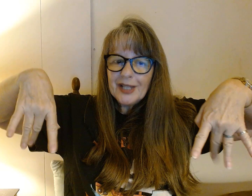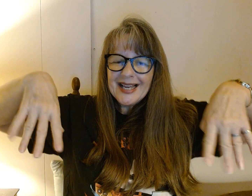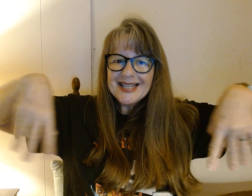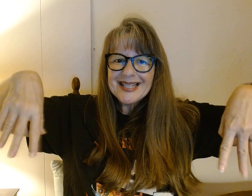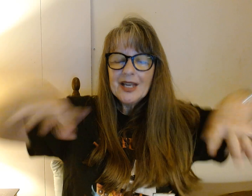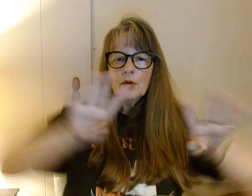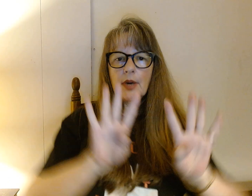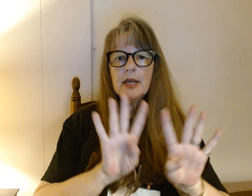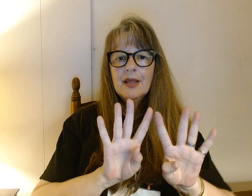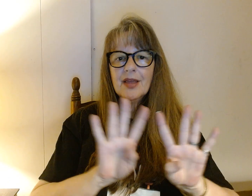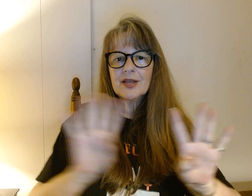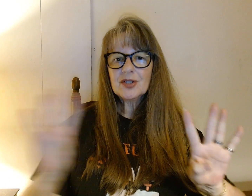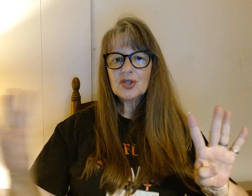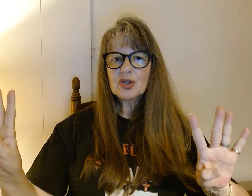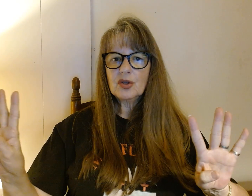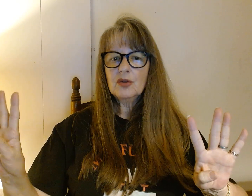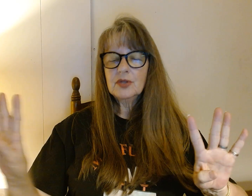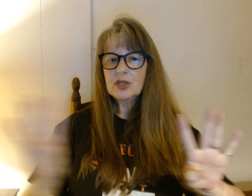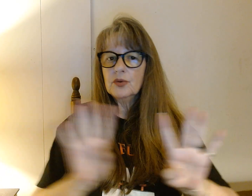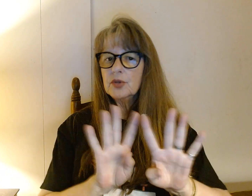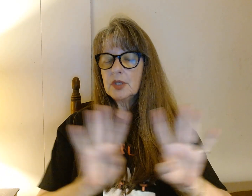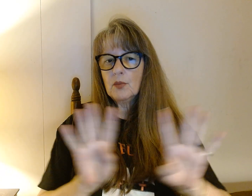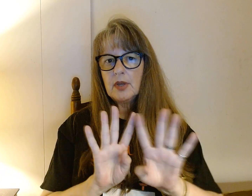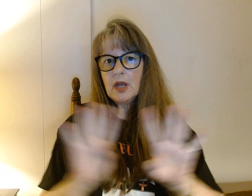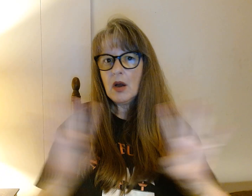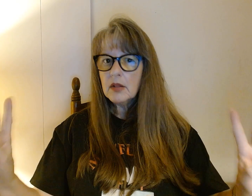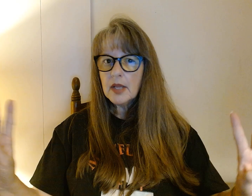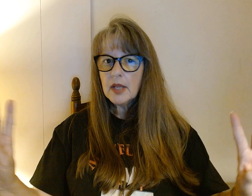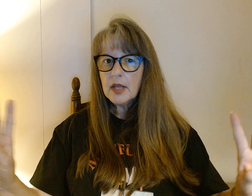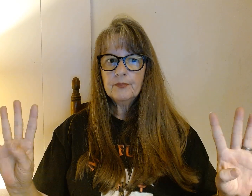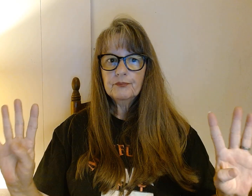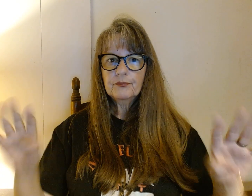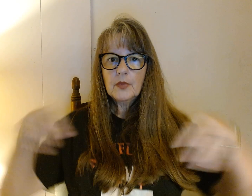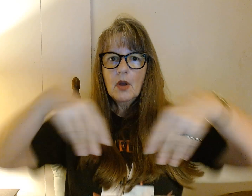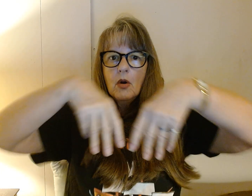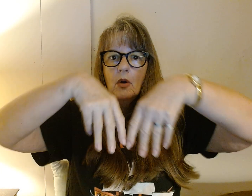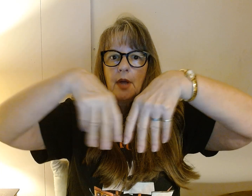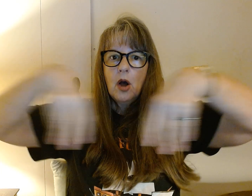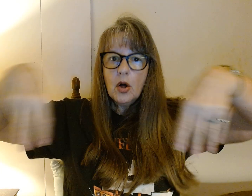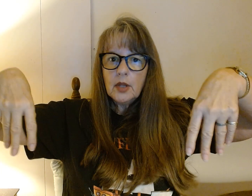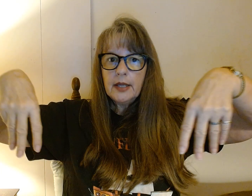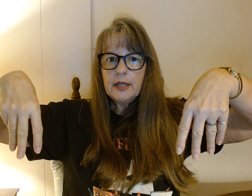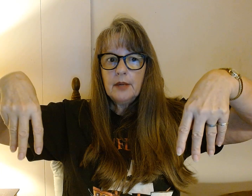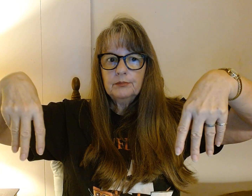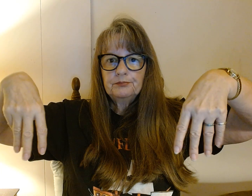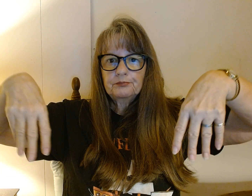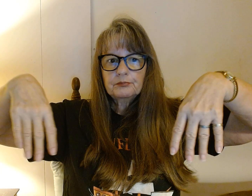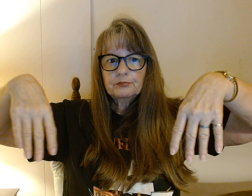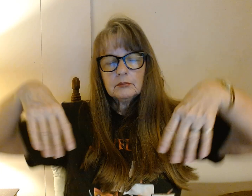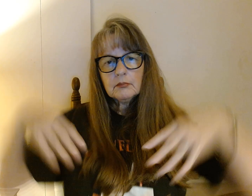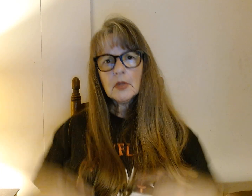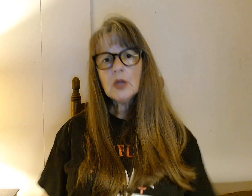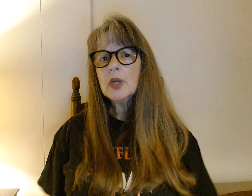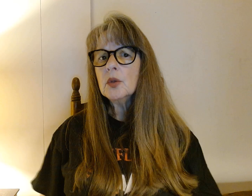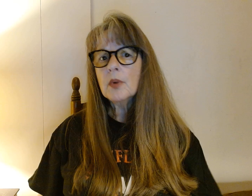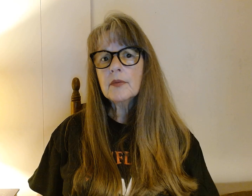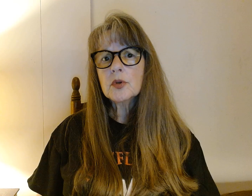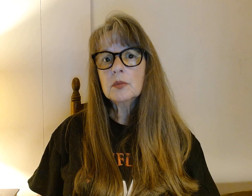legs, right? And this is just, you can still do the same way. They all lined up, or they all lined up. Either one of those would be